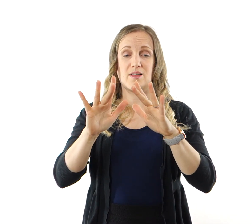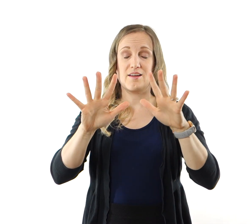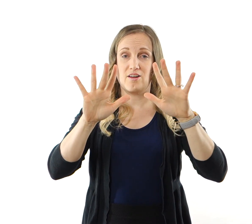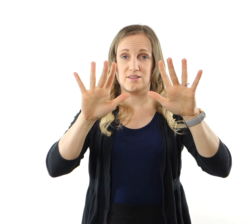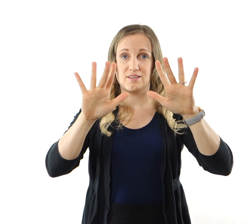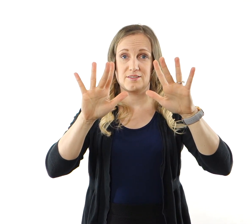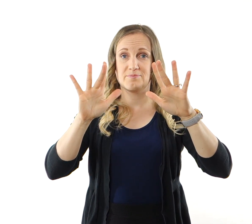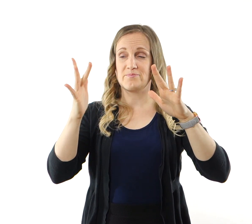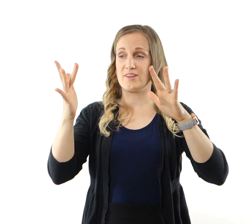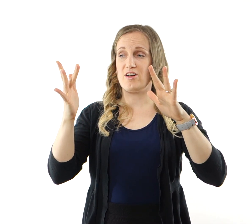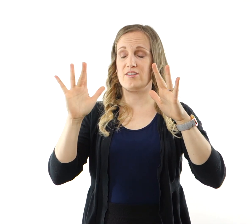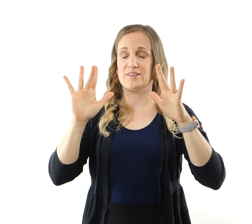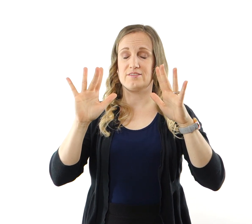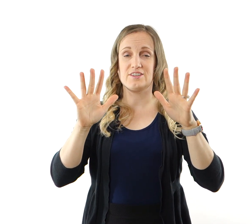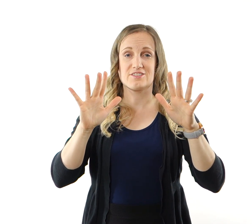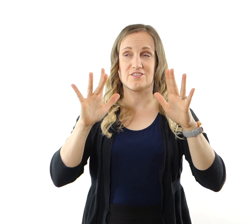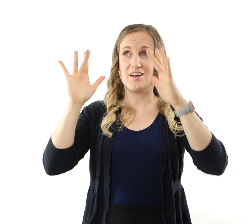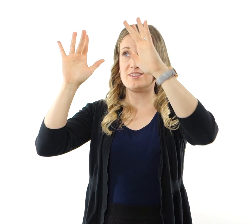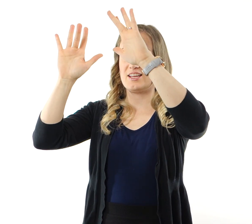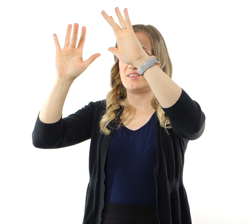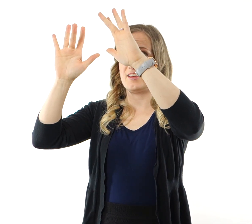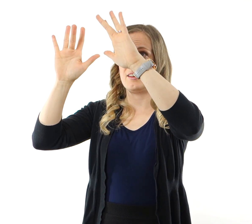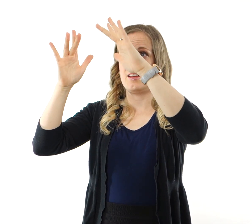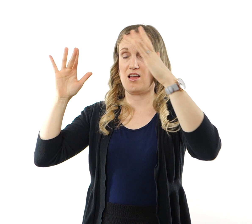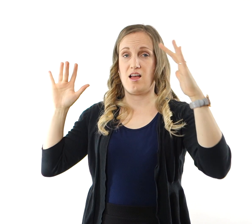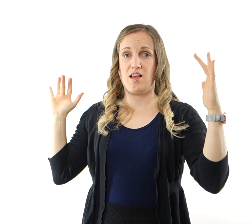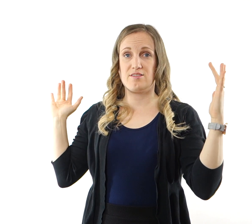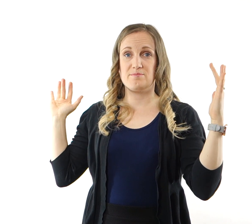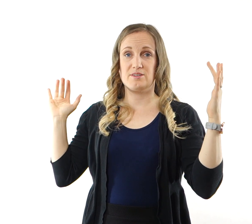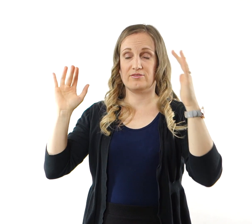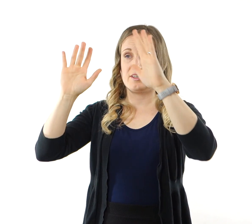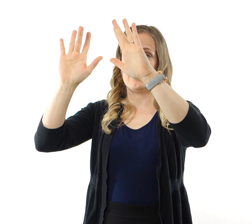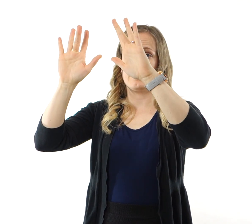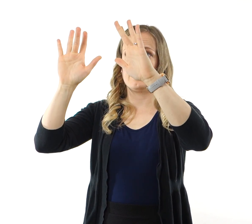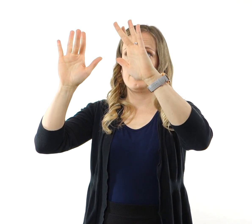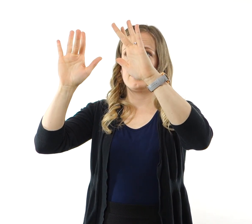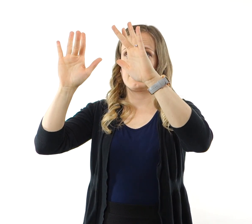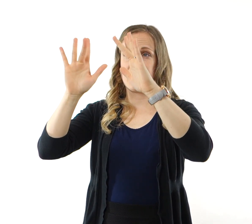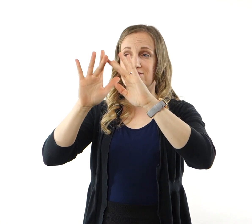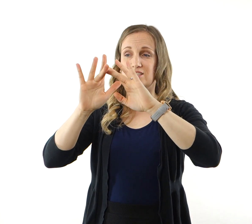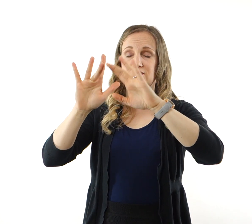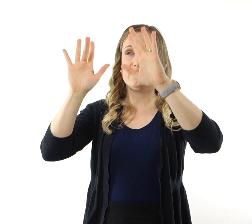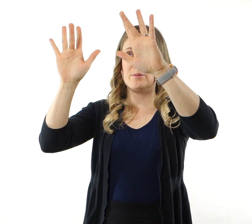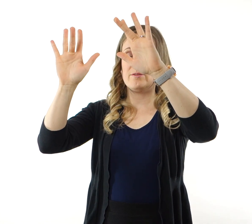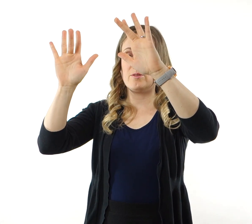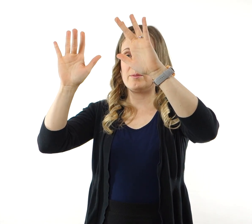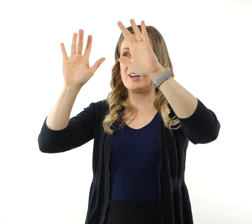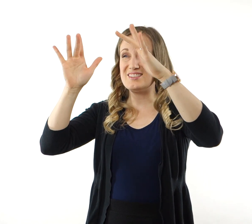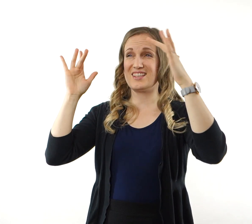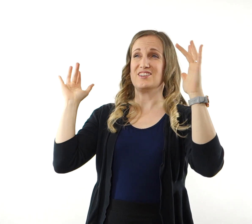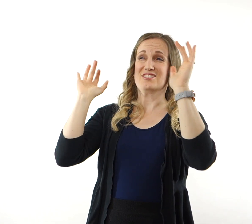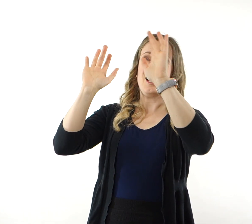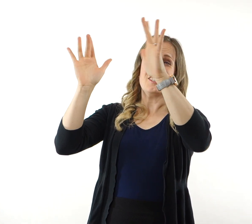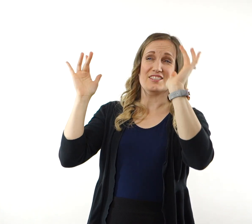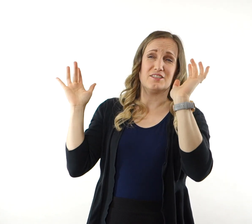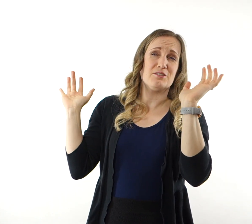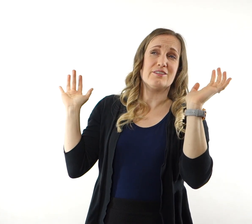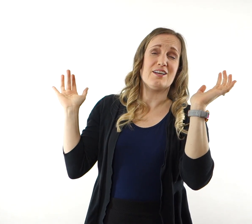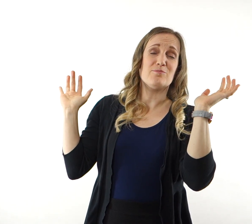all the fingers are out, and then the middle finger kind of is a little bit forward, and it's like you're touching the glory. Oh, but